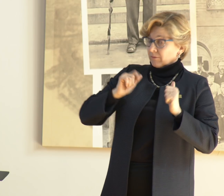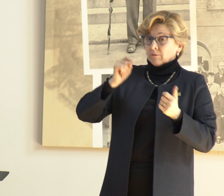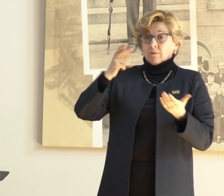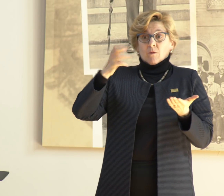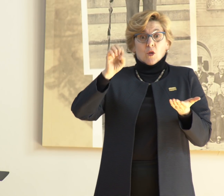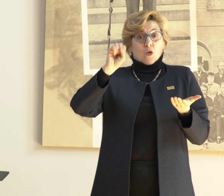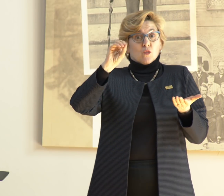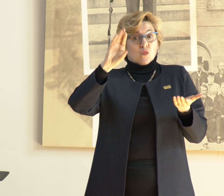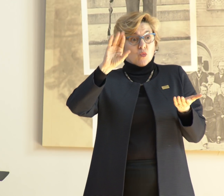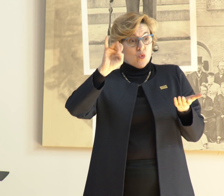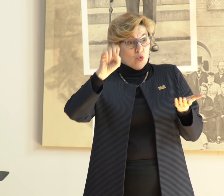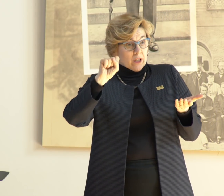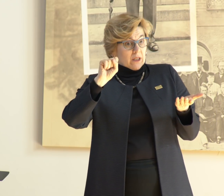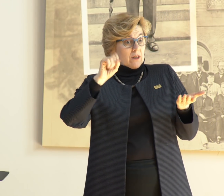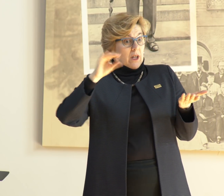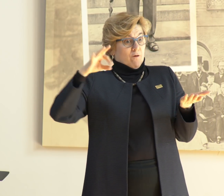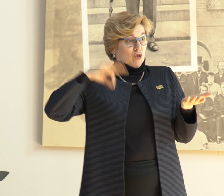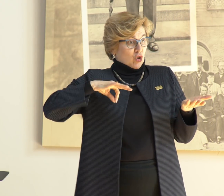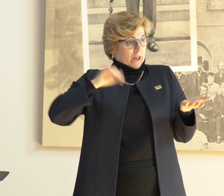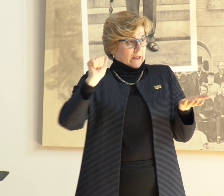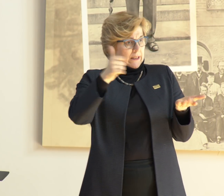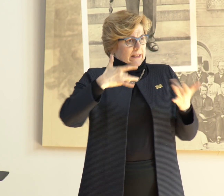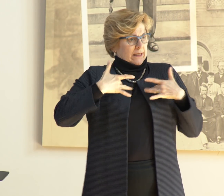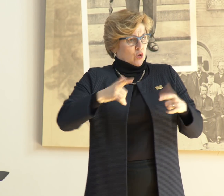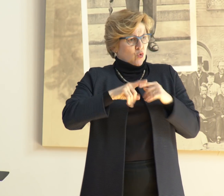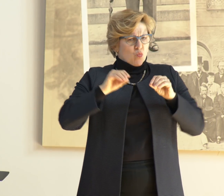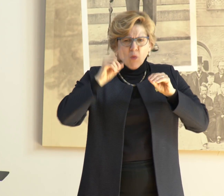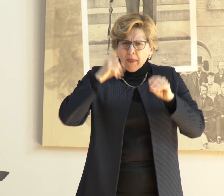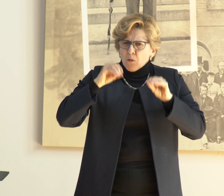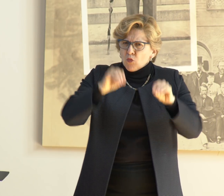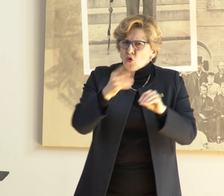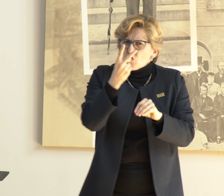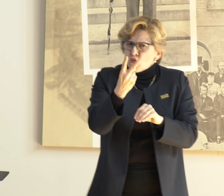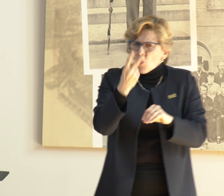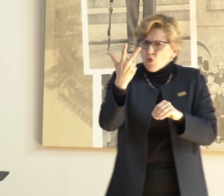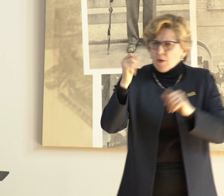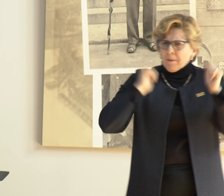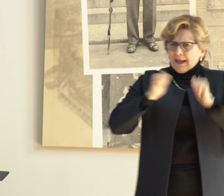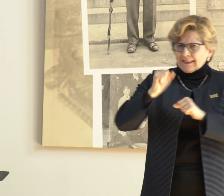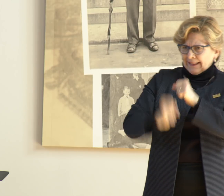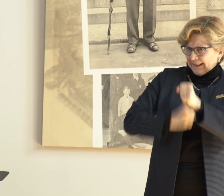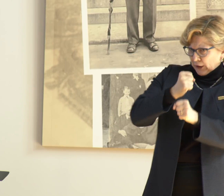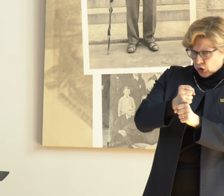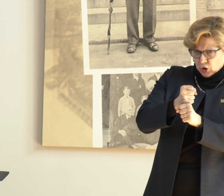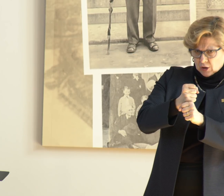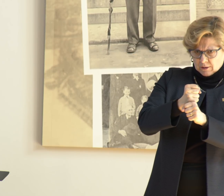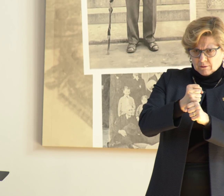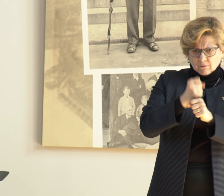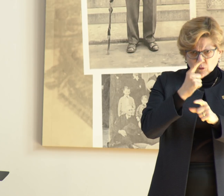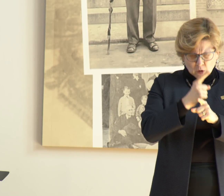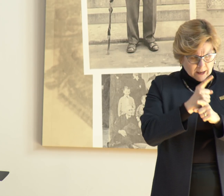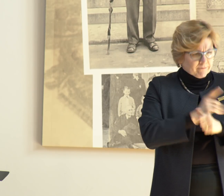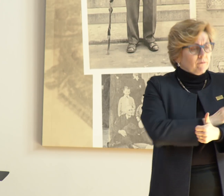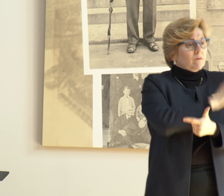organizations that put on plays, several fraternities, I think, put on 2 to 3 plays a